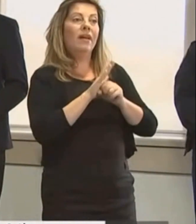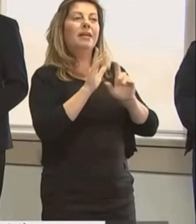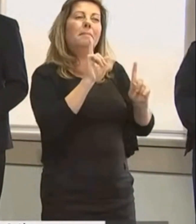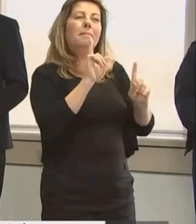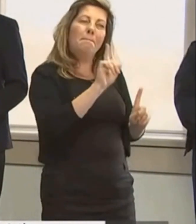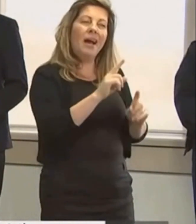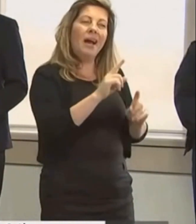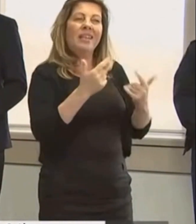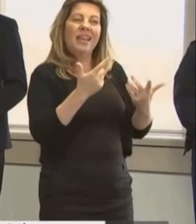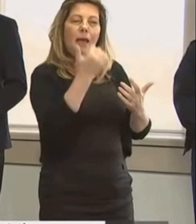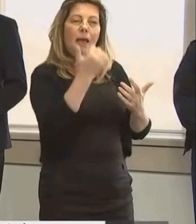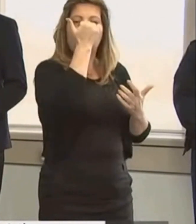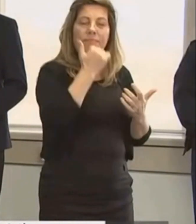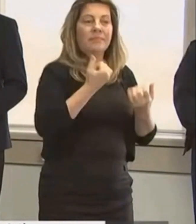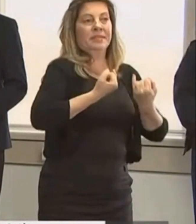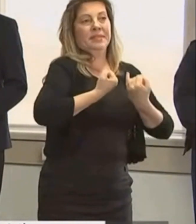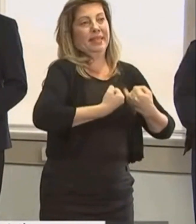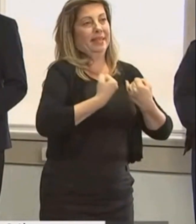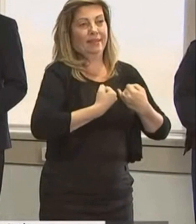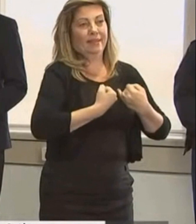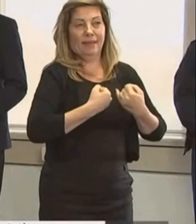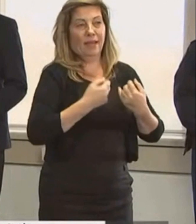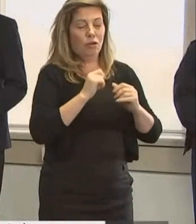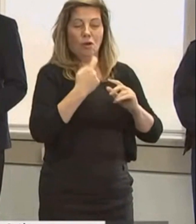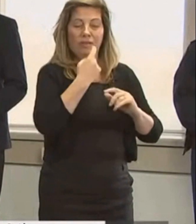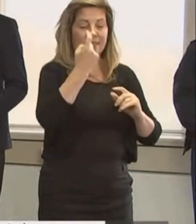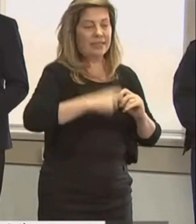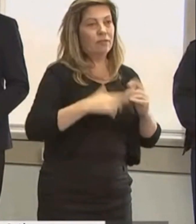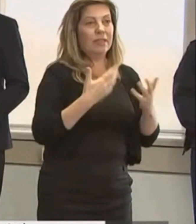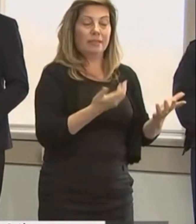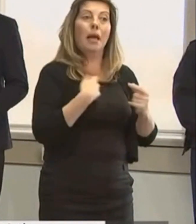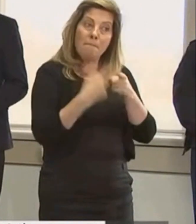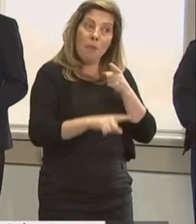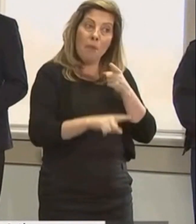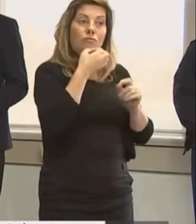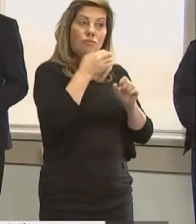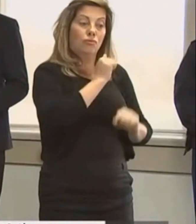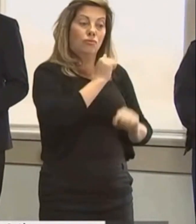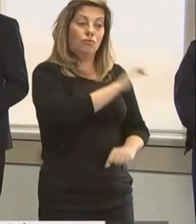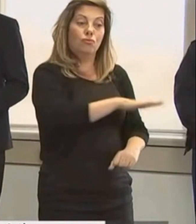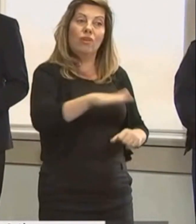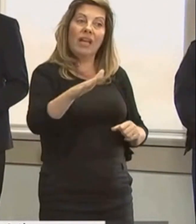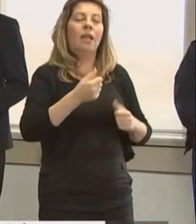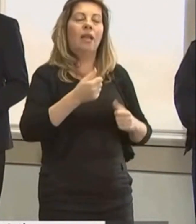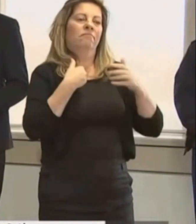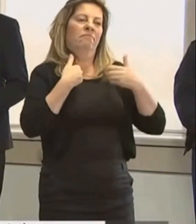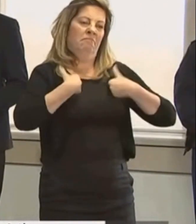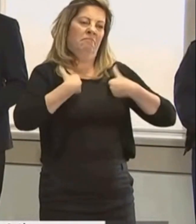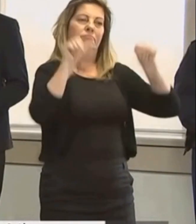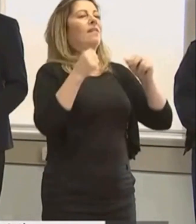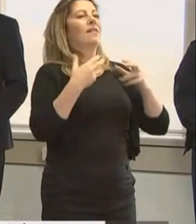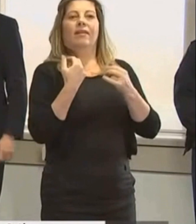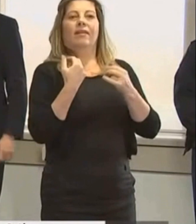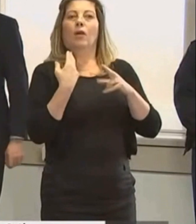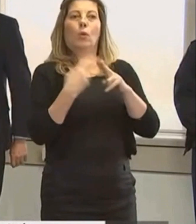have tested positive is lower than for adults. That children tend to have much milder disease